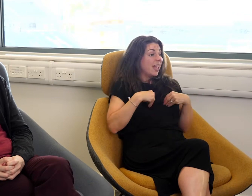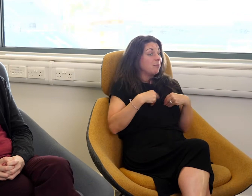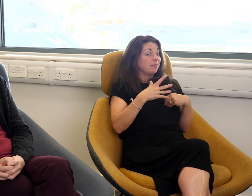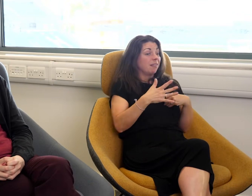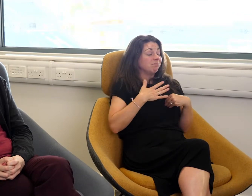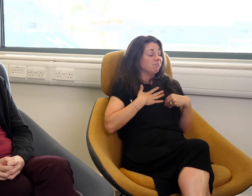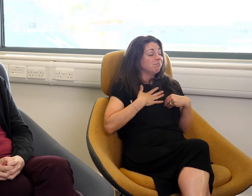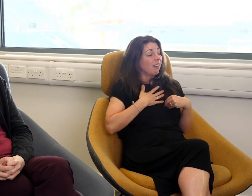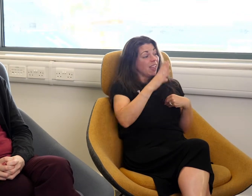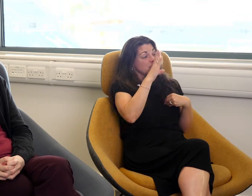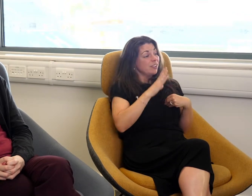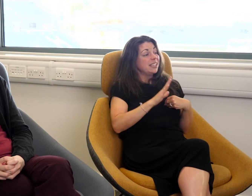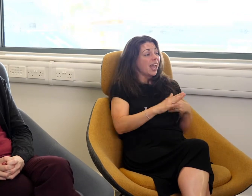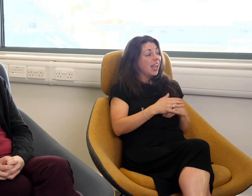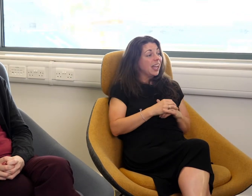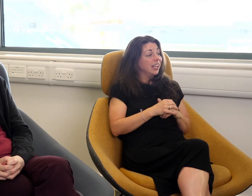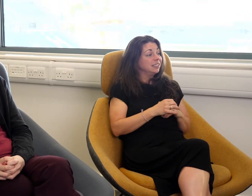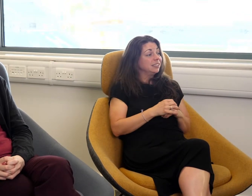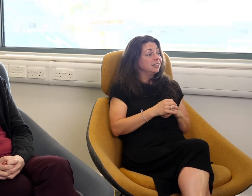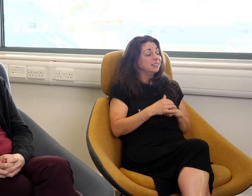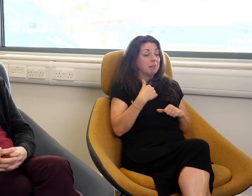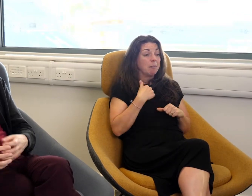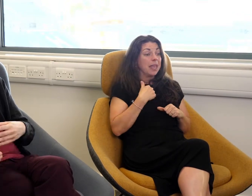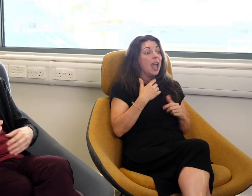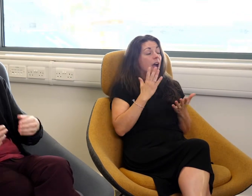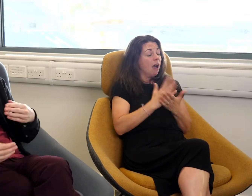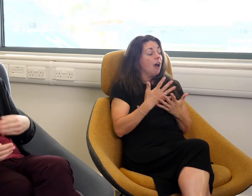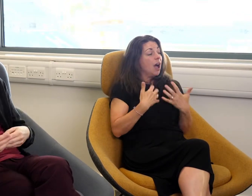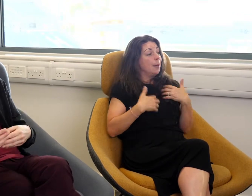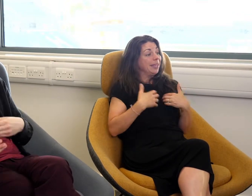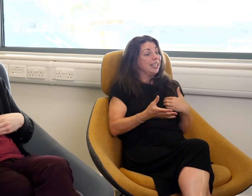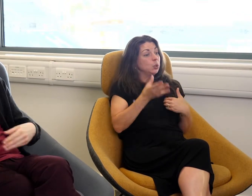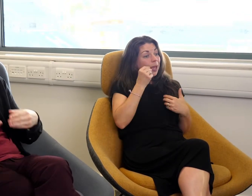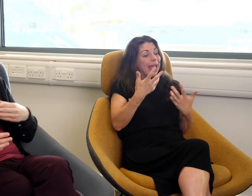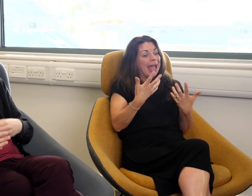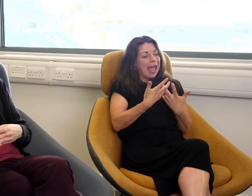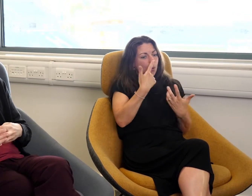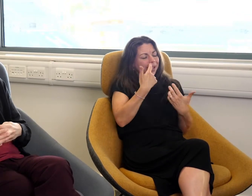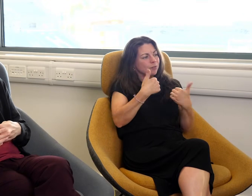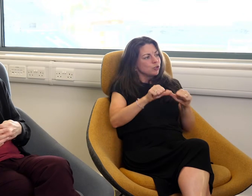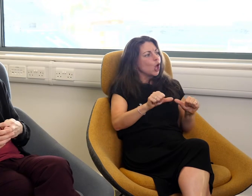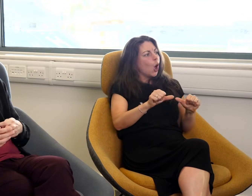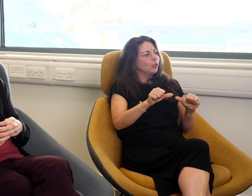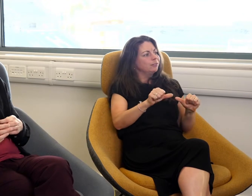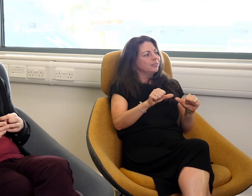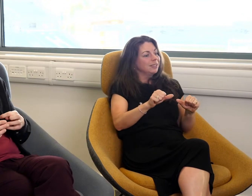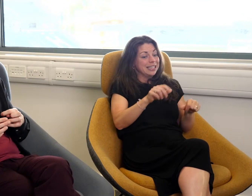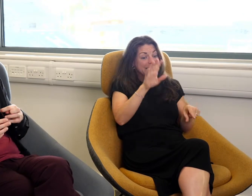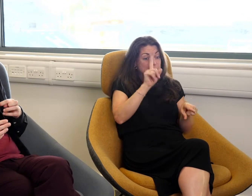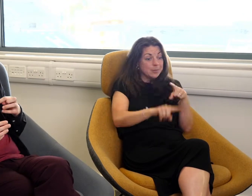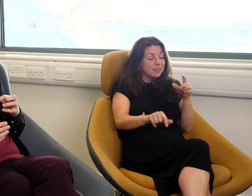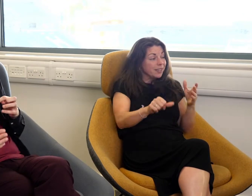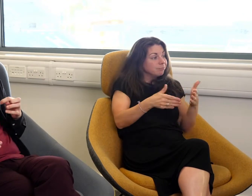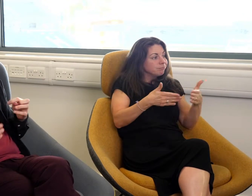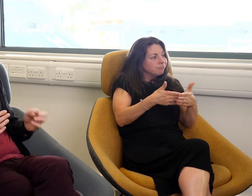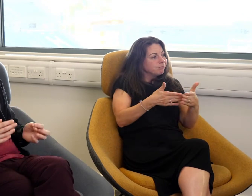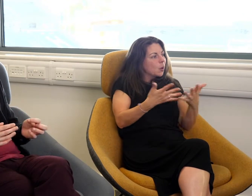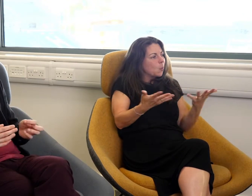of say again, I'm very keen to hear how we can resolve that, where the specific issues are, if there's certain sort of types of announcements